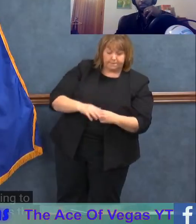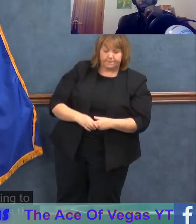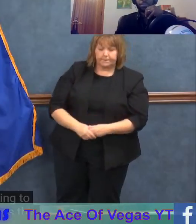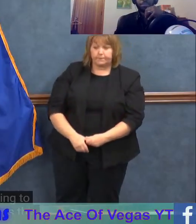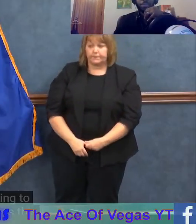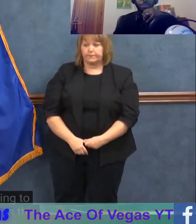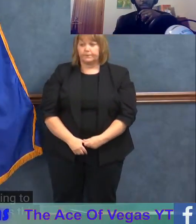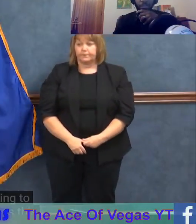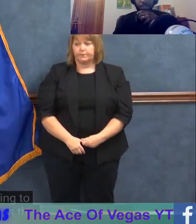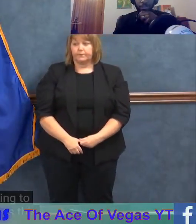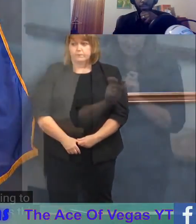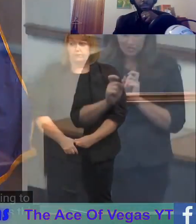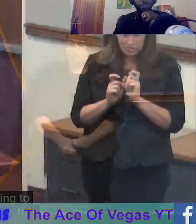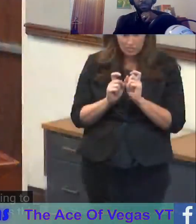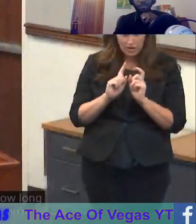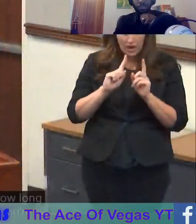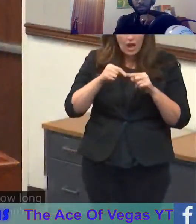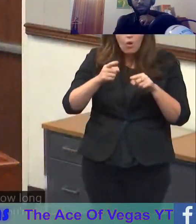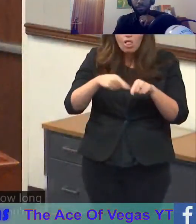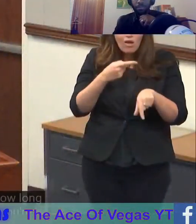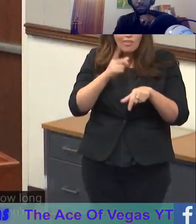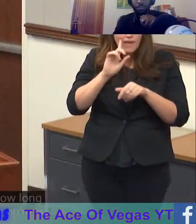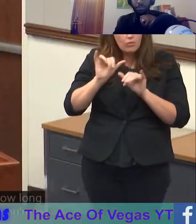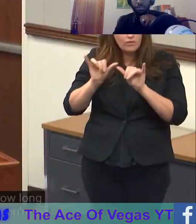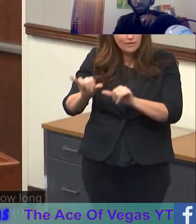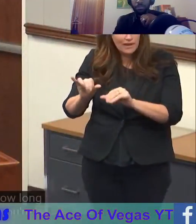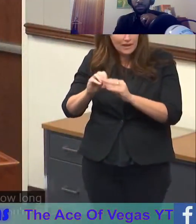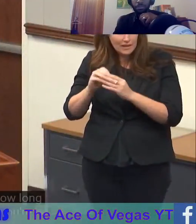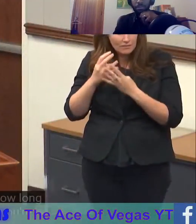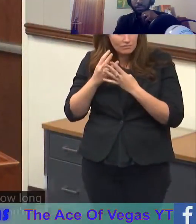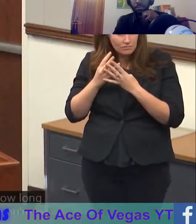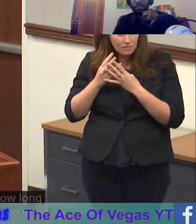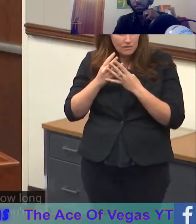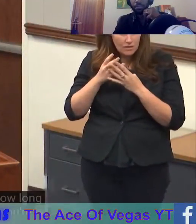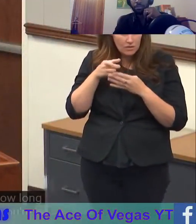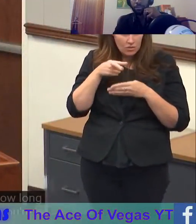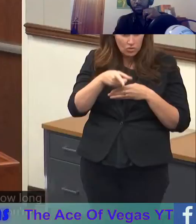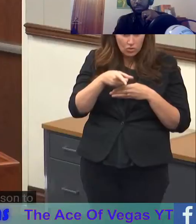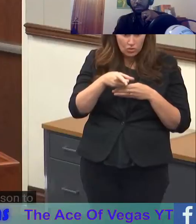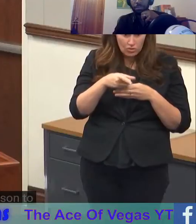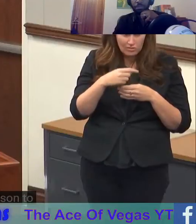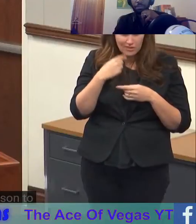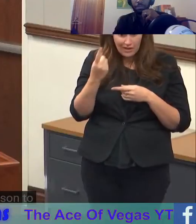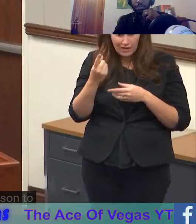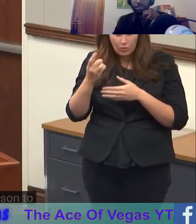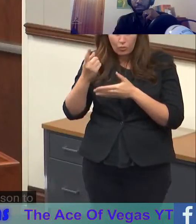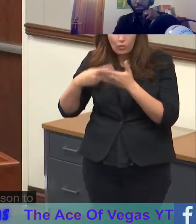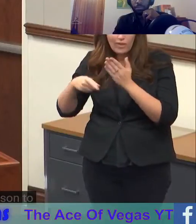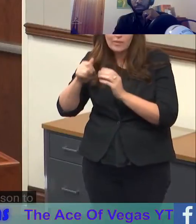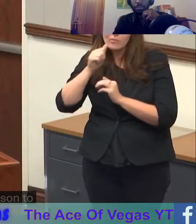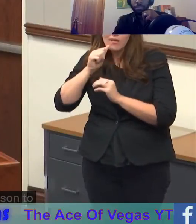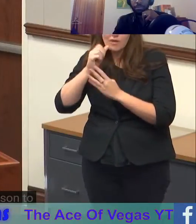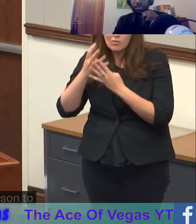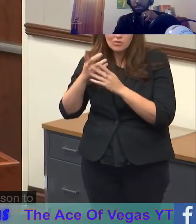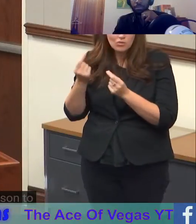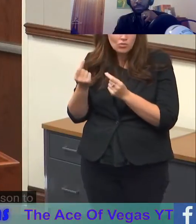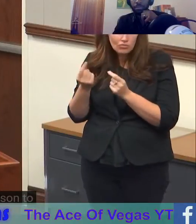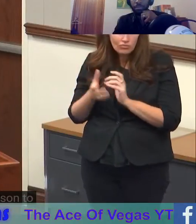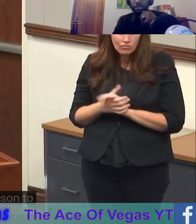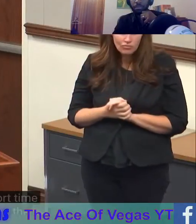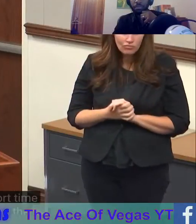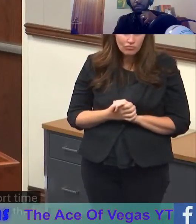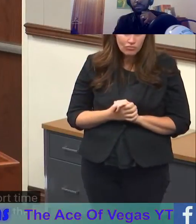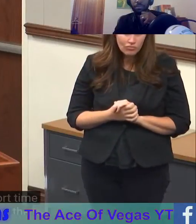this change anything about how long they'll stay or anything you're directing the private prison to do about Well, this? they're on a short time frame